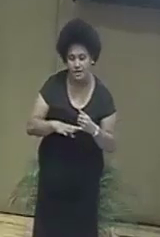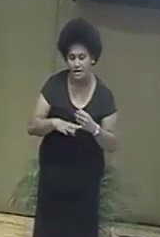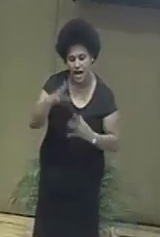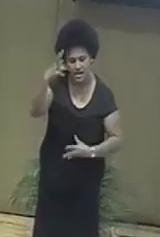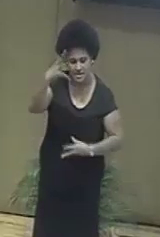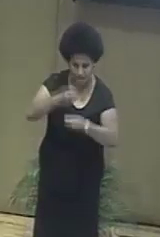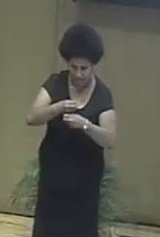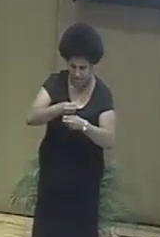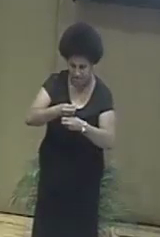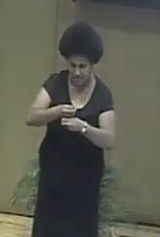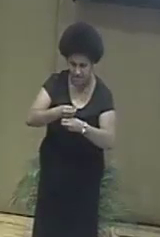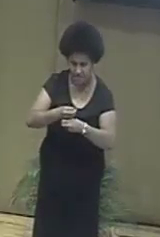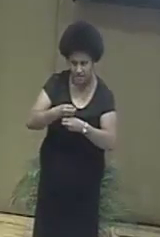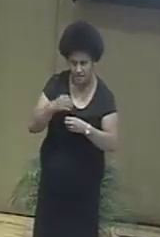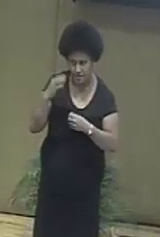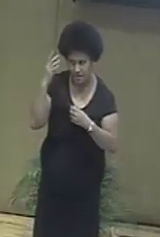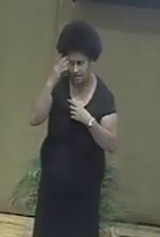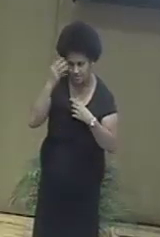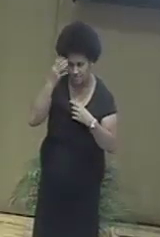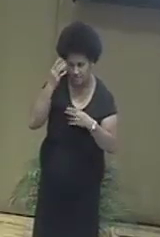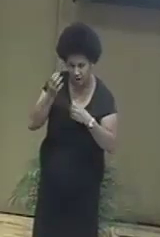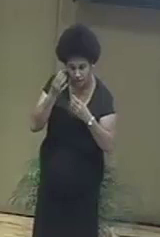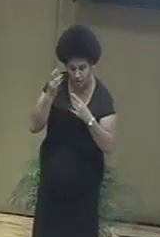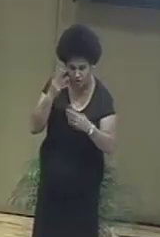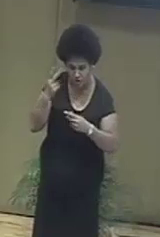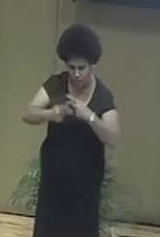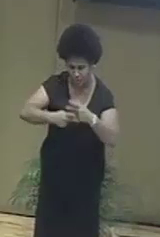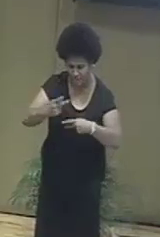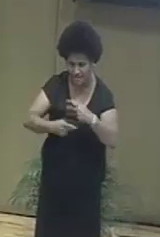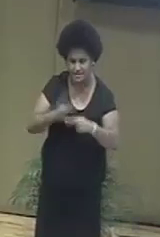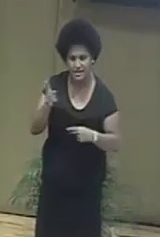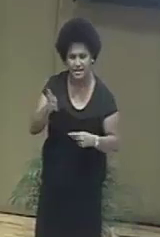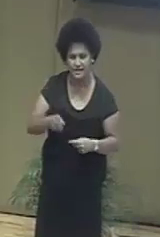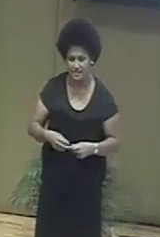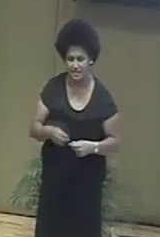rounding it off, so they actually reprocessing that information, thereby learning.